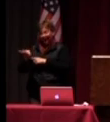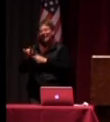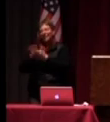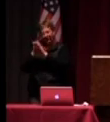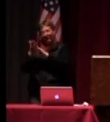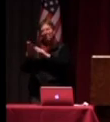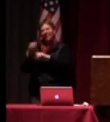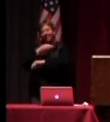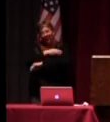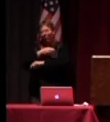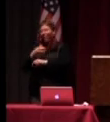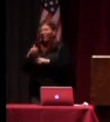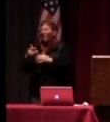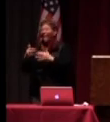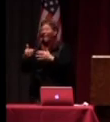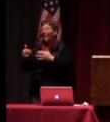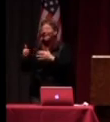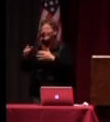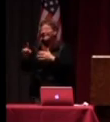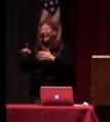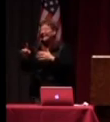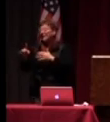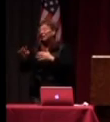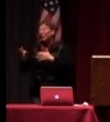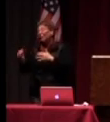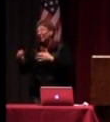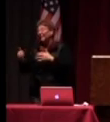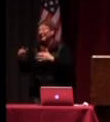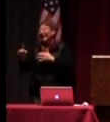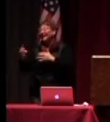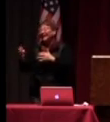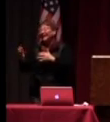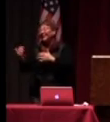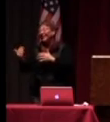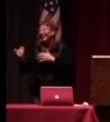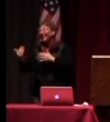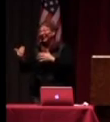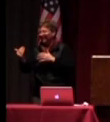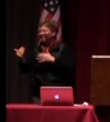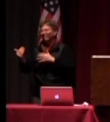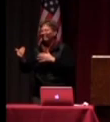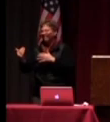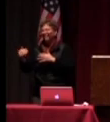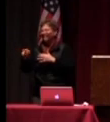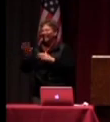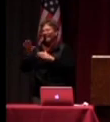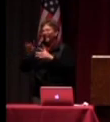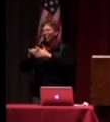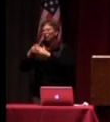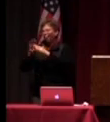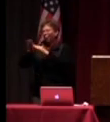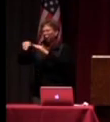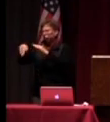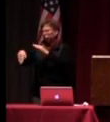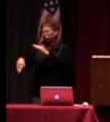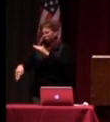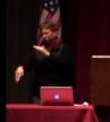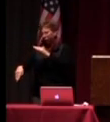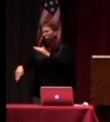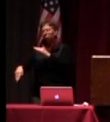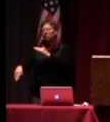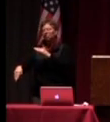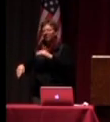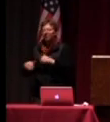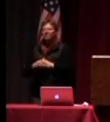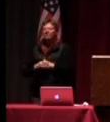But in 1814 and again in 1815, they evaporated, and the French were willing to accept even the disgraced Bourbon dynasty back